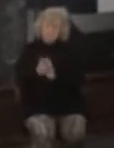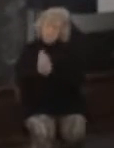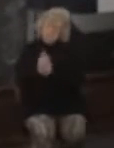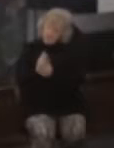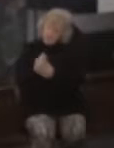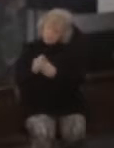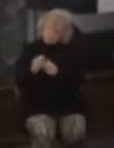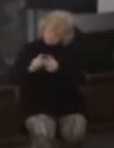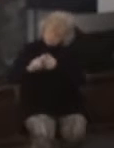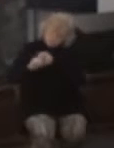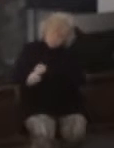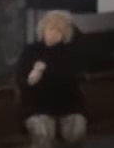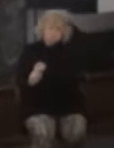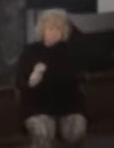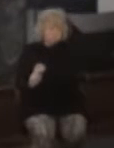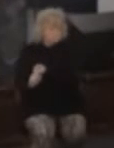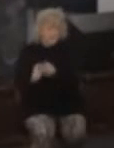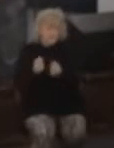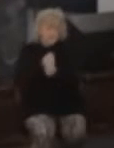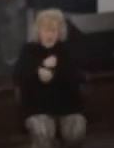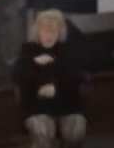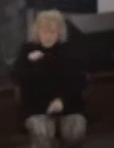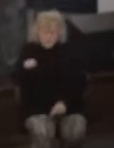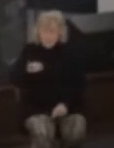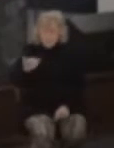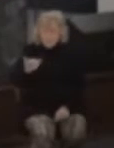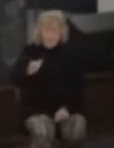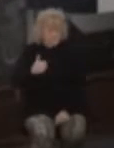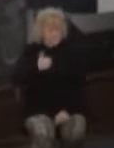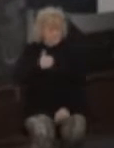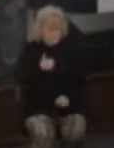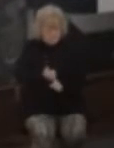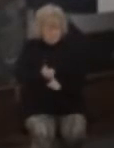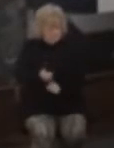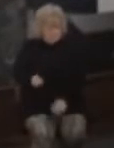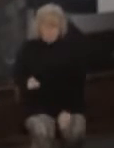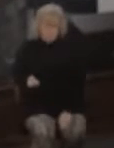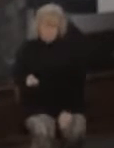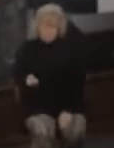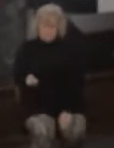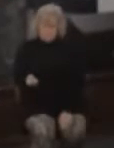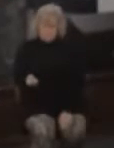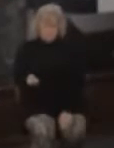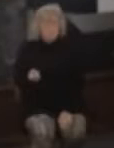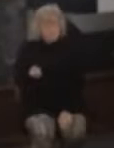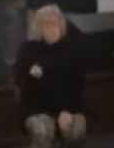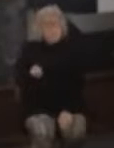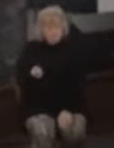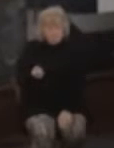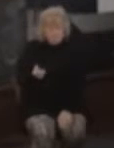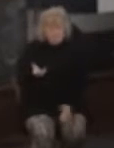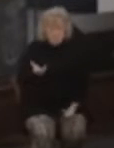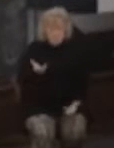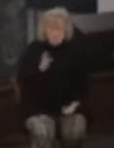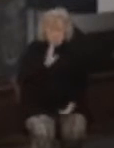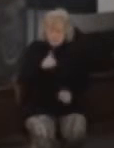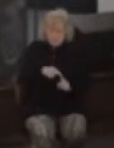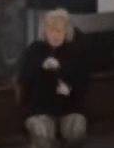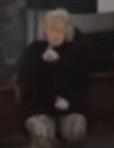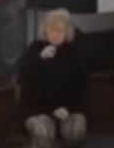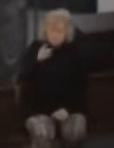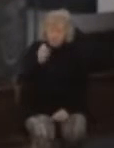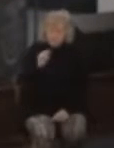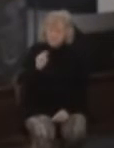with David, and he loved him as himself. We've mentioned Jonathan just